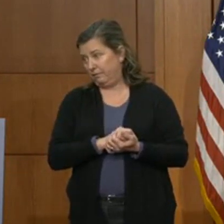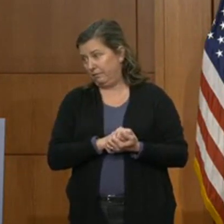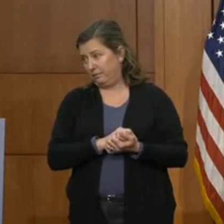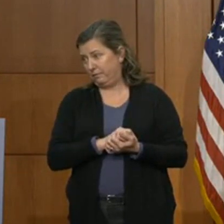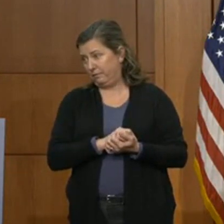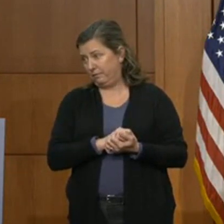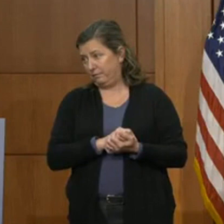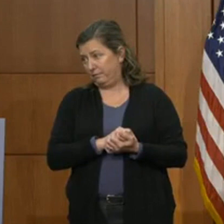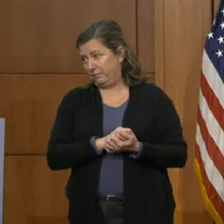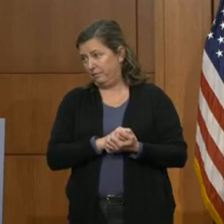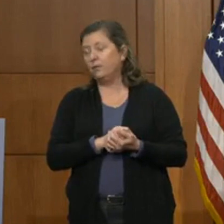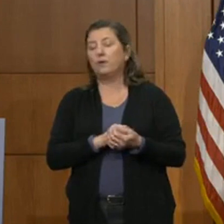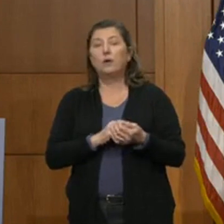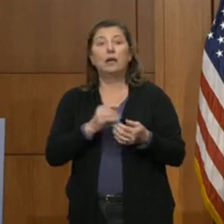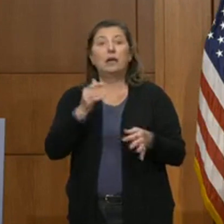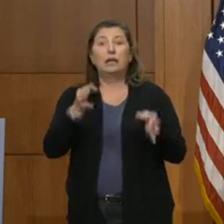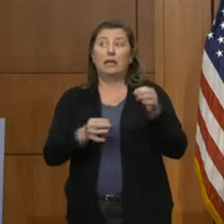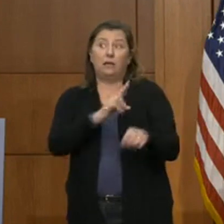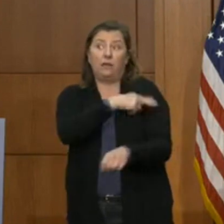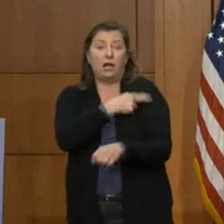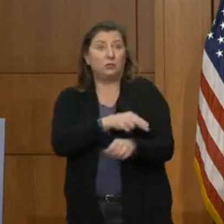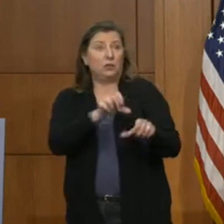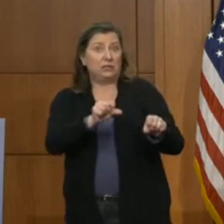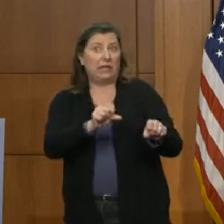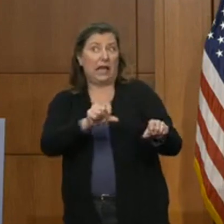at lifting some restrictions?